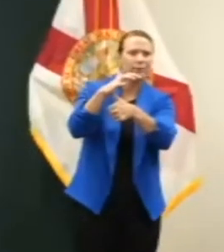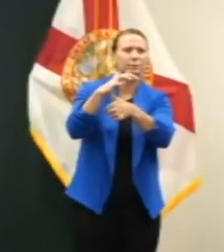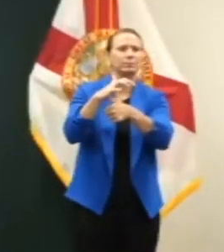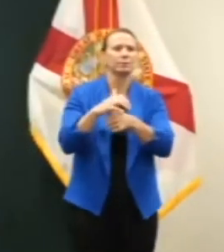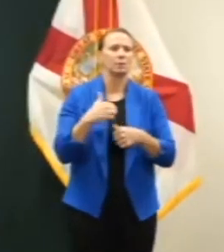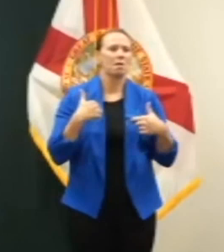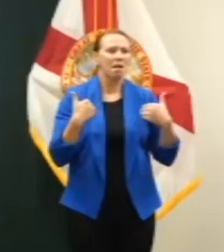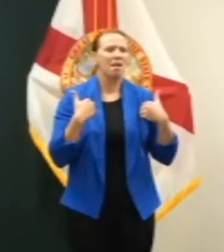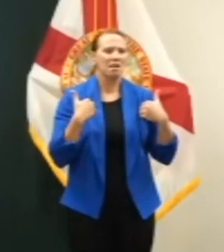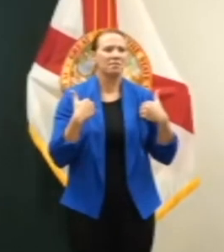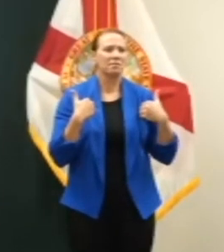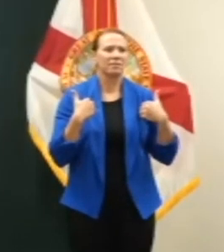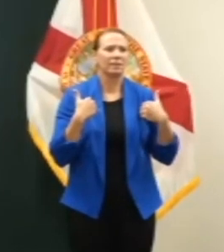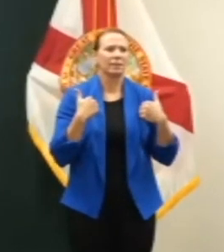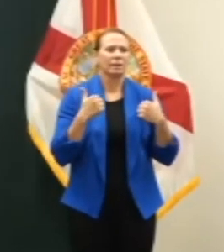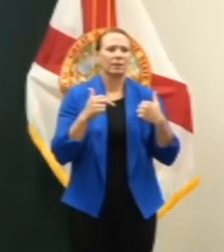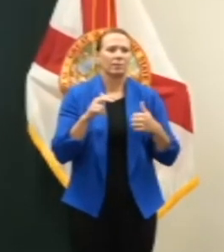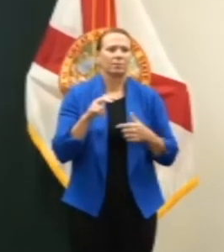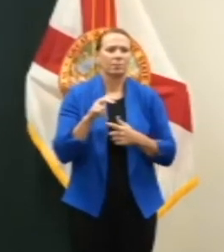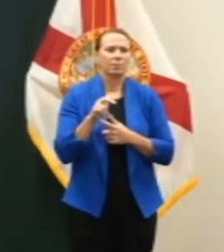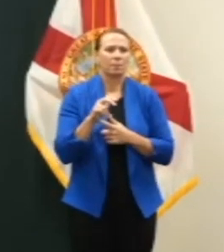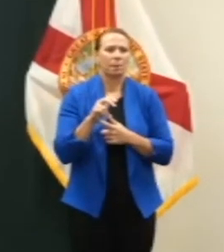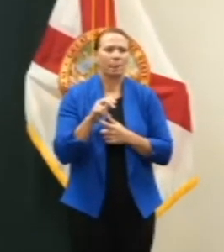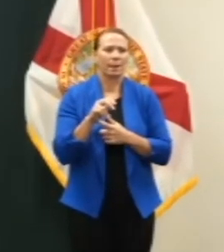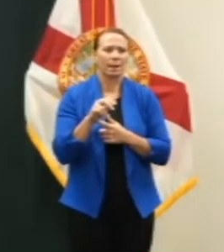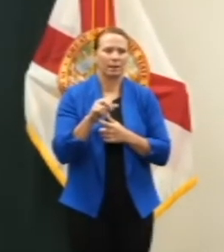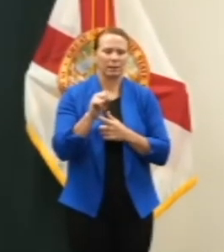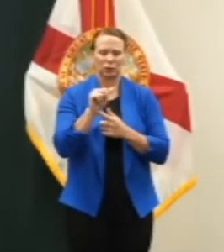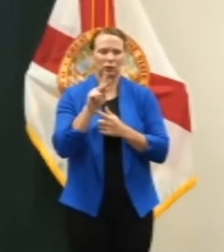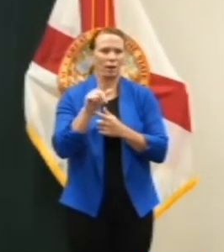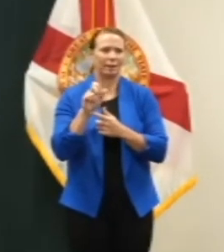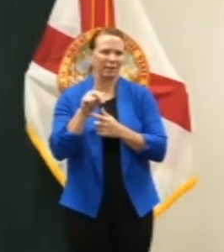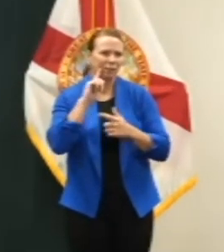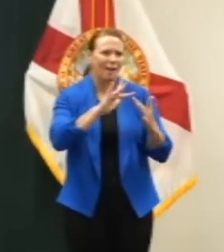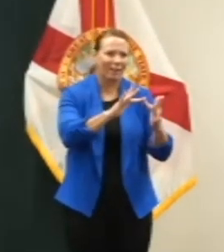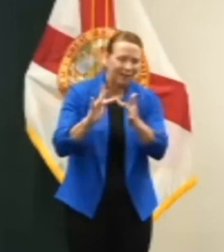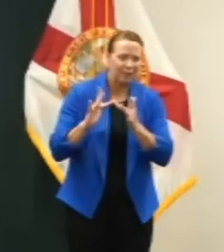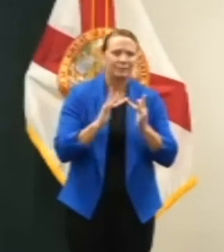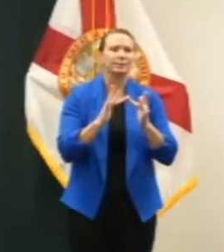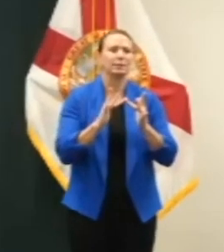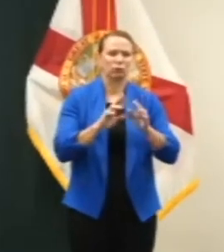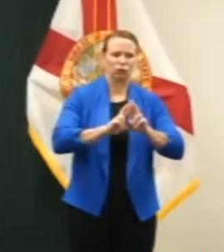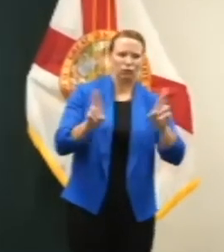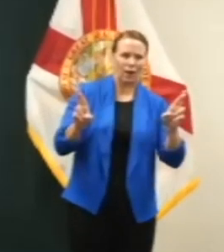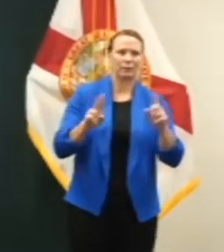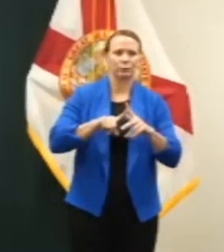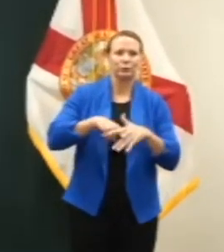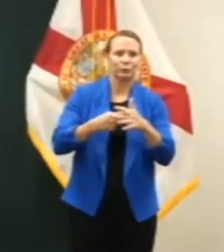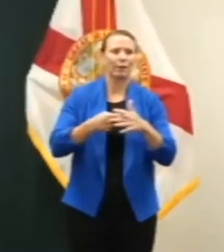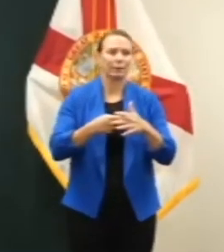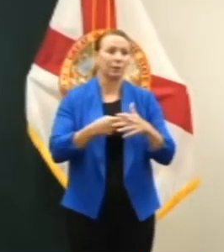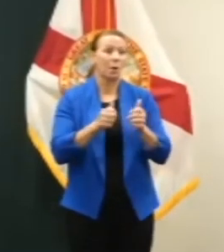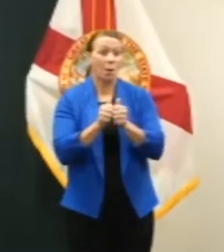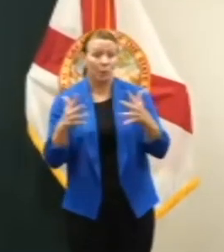Starlink for internet access, ready to be deployed as needed. And clearly, if there's places that are without